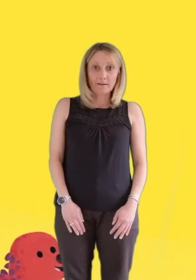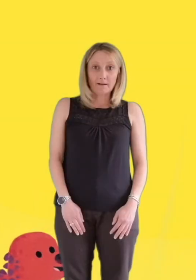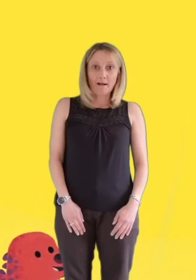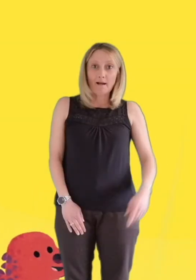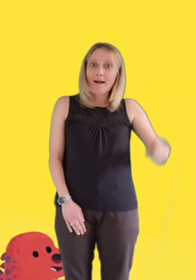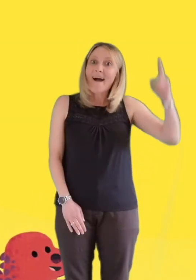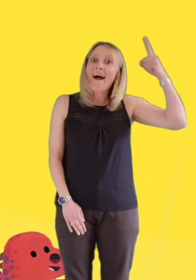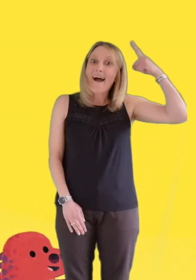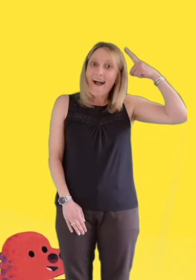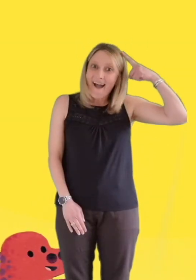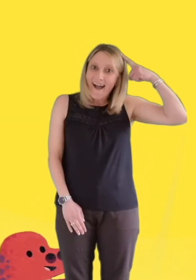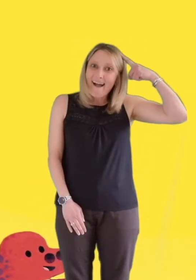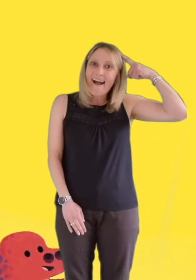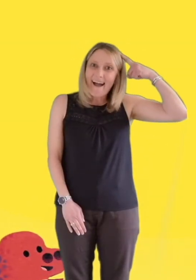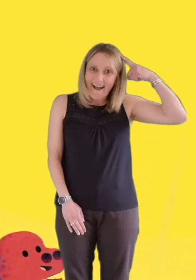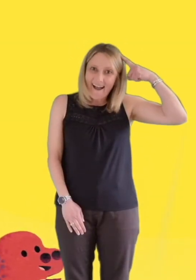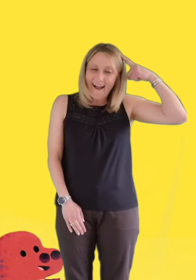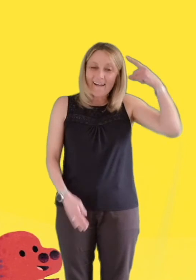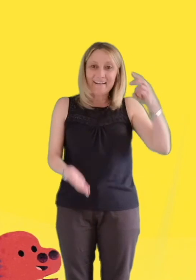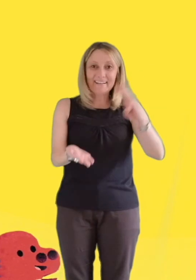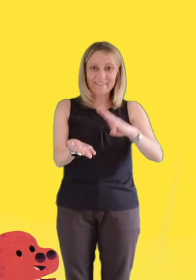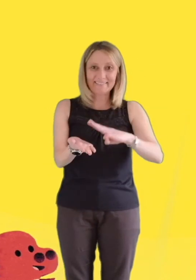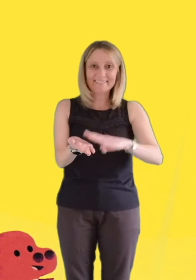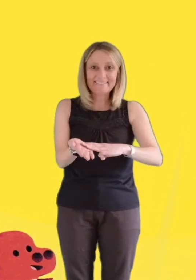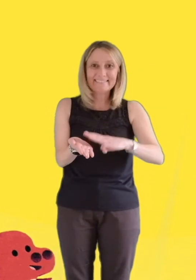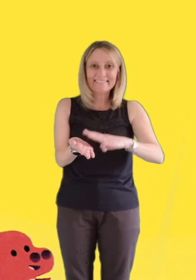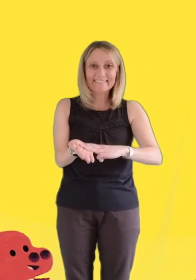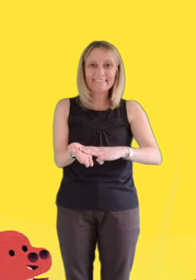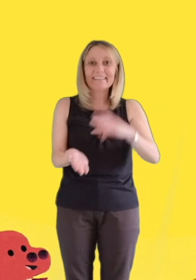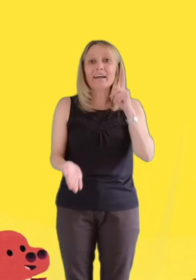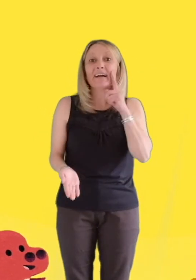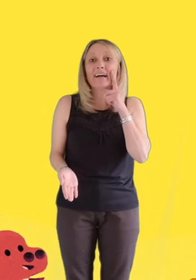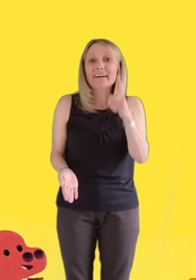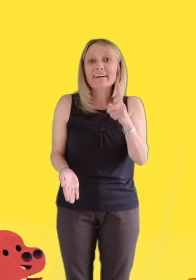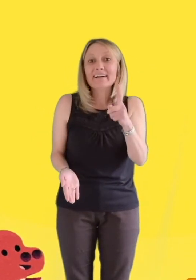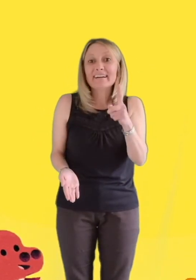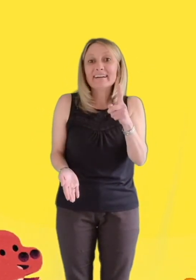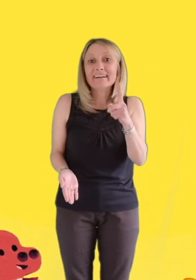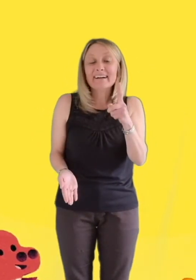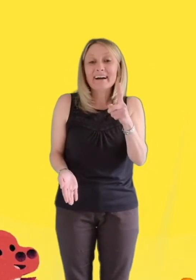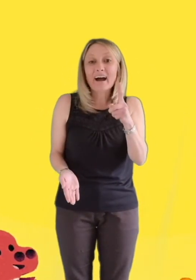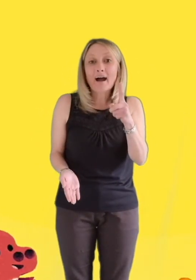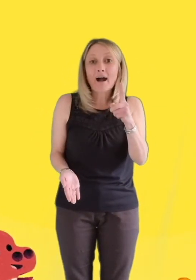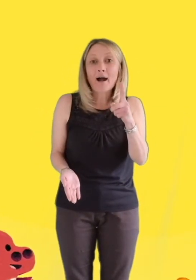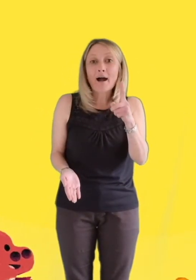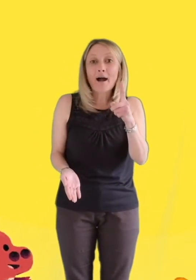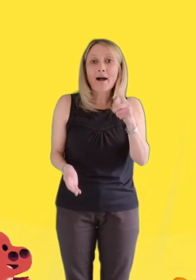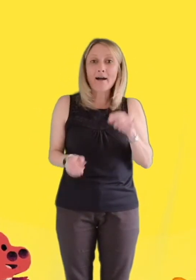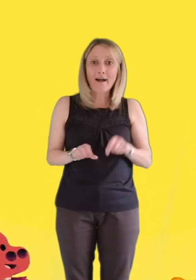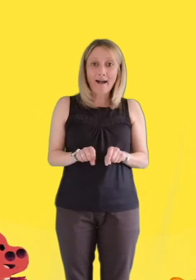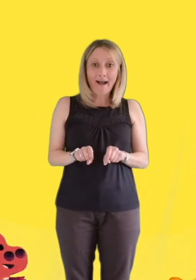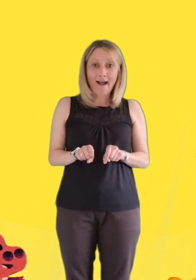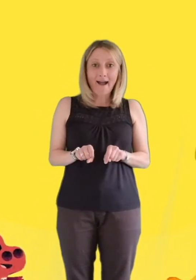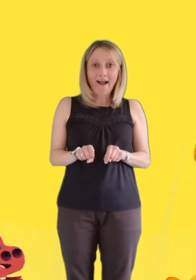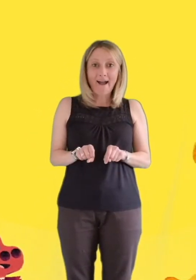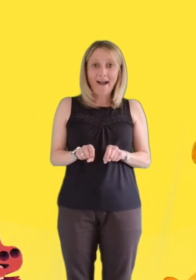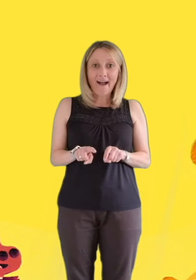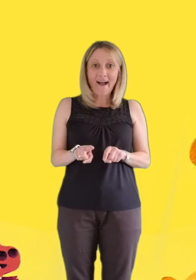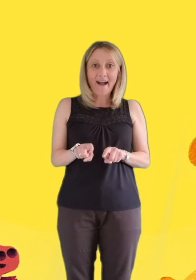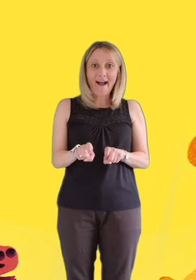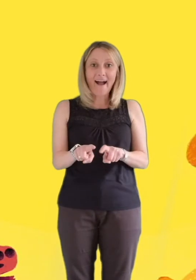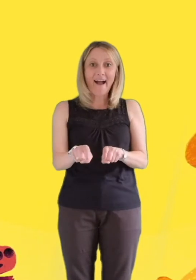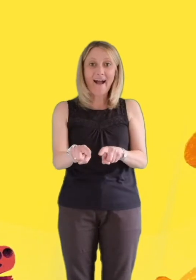But then he thought of something that his mummy liked to say. Oh, my little